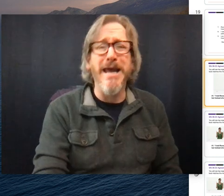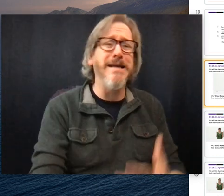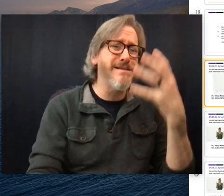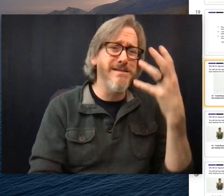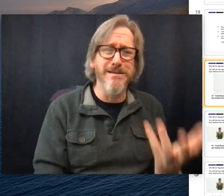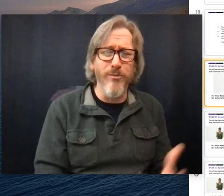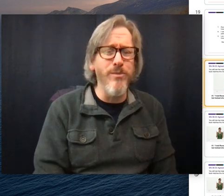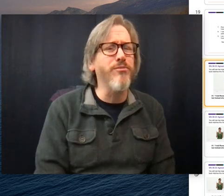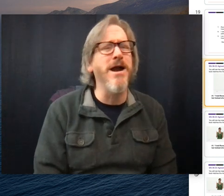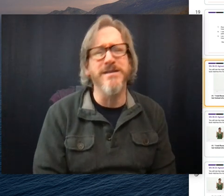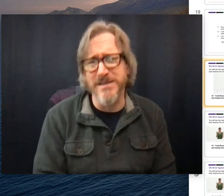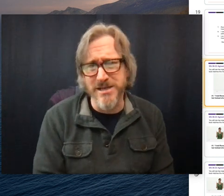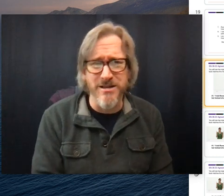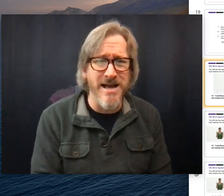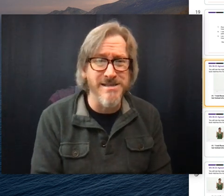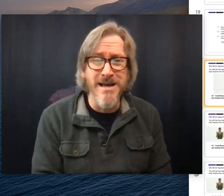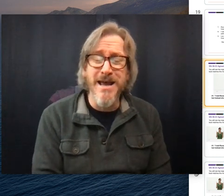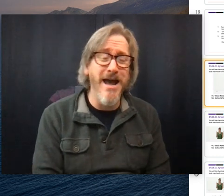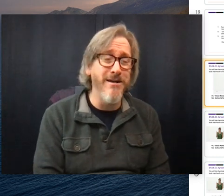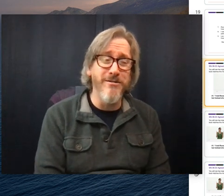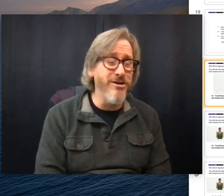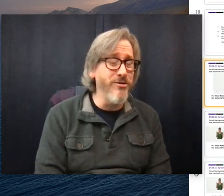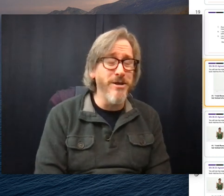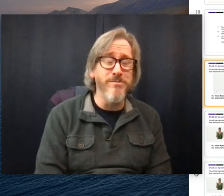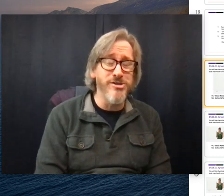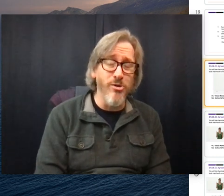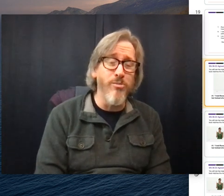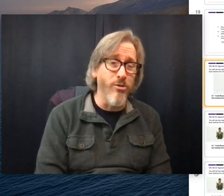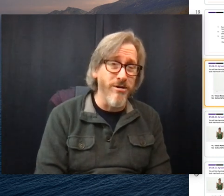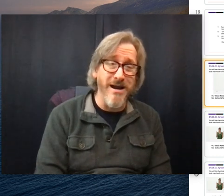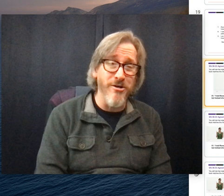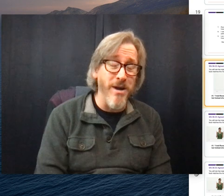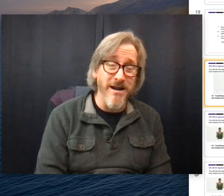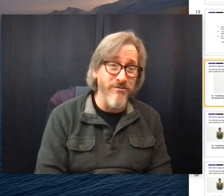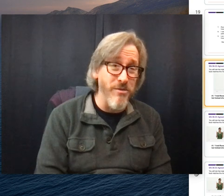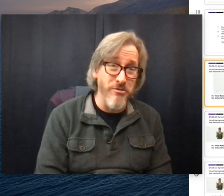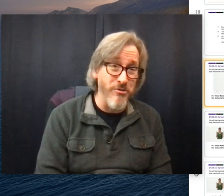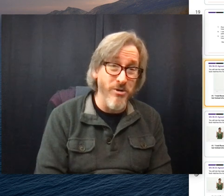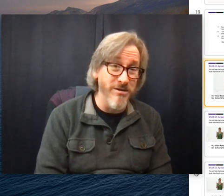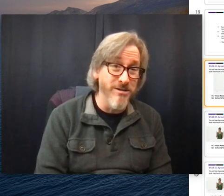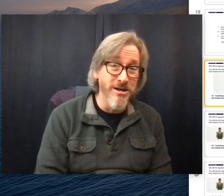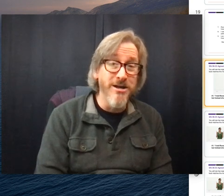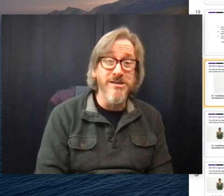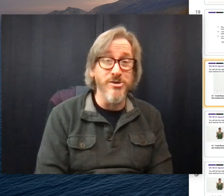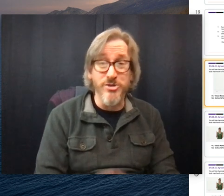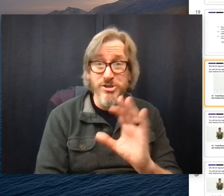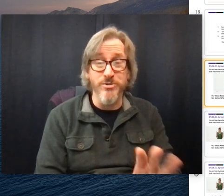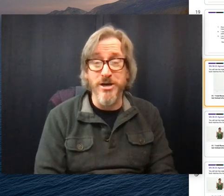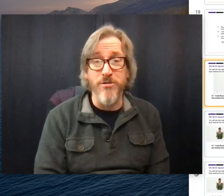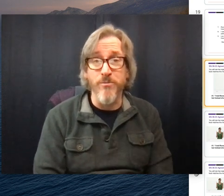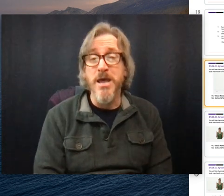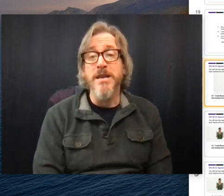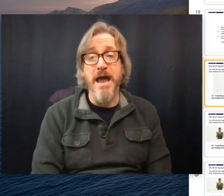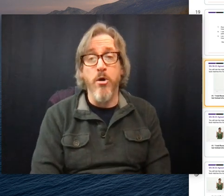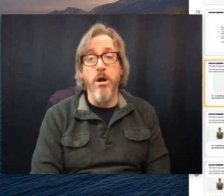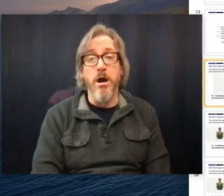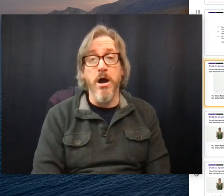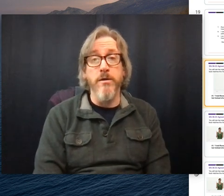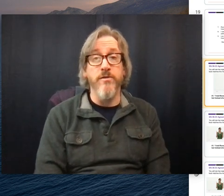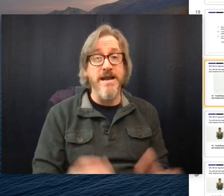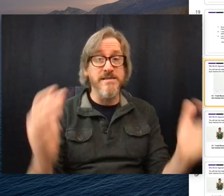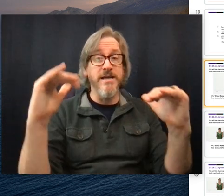easy. We would practice this in class, and you'd be so bored out of your mind after the third one. So just do it on your own.